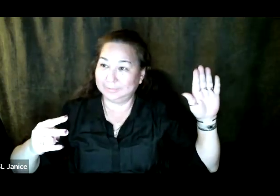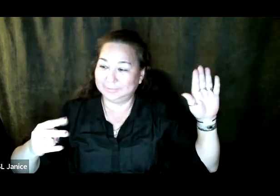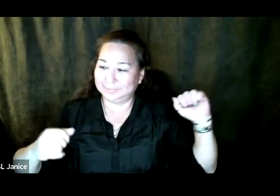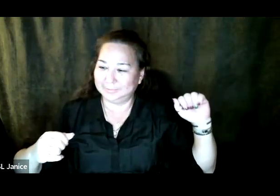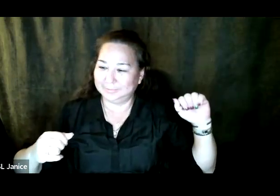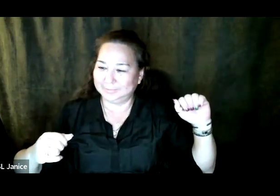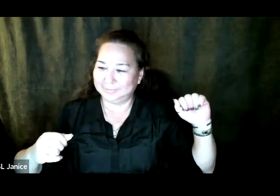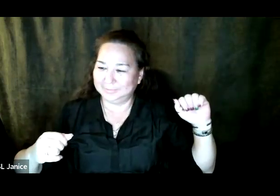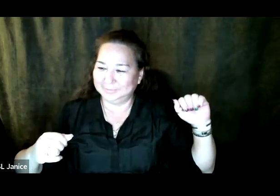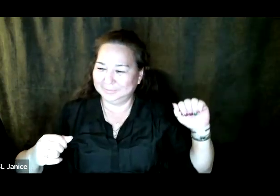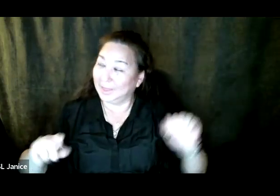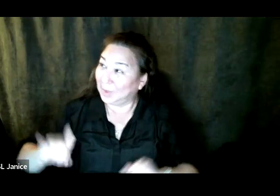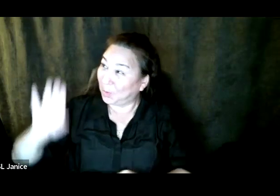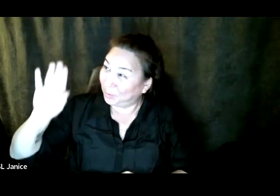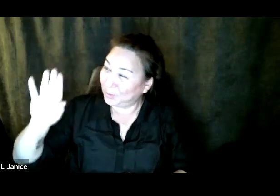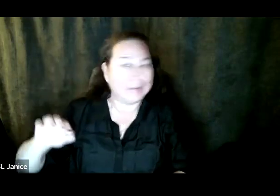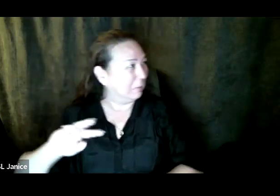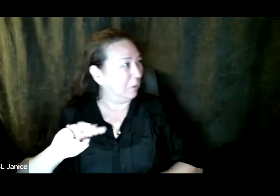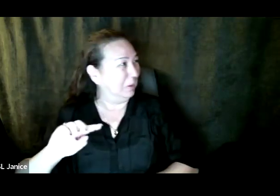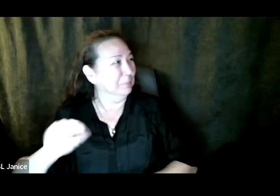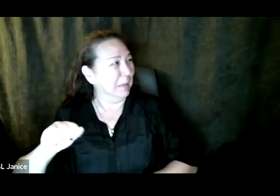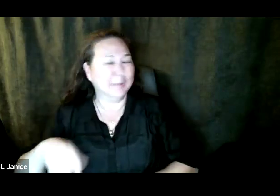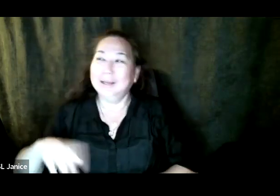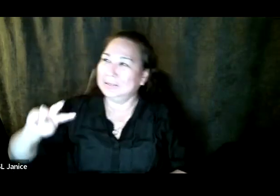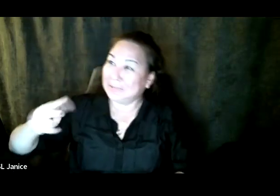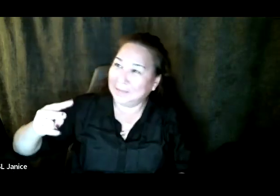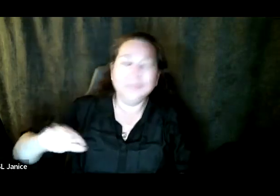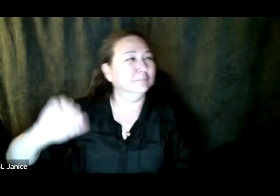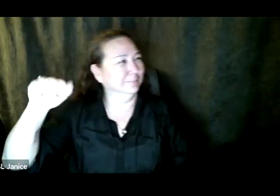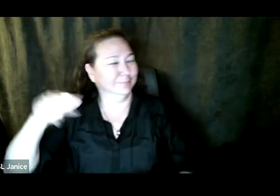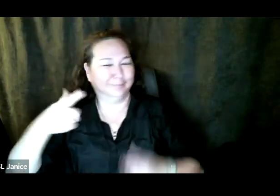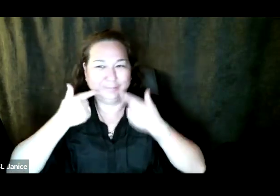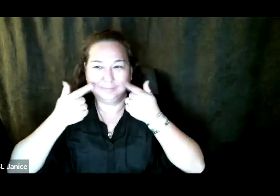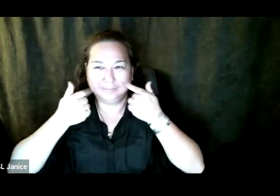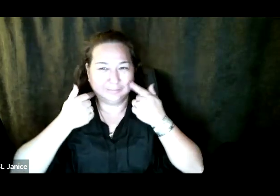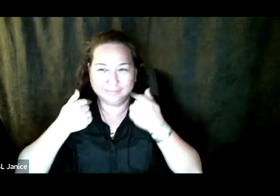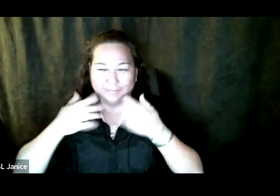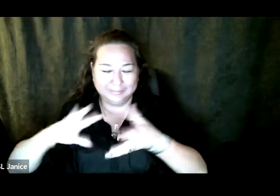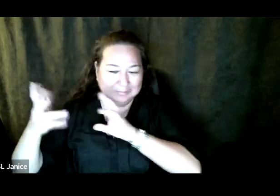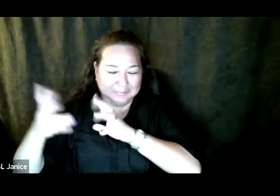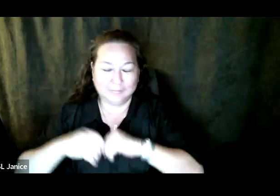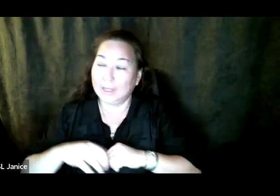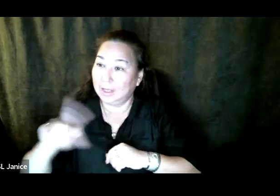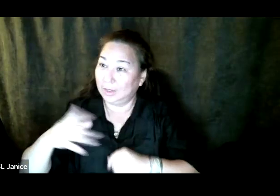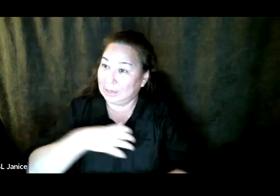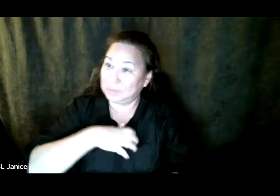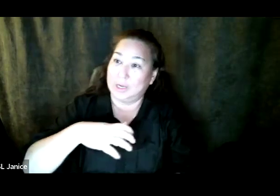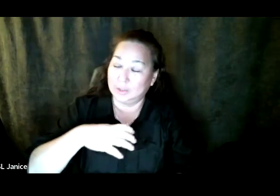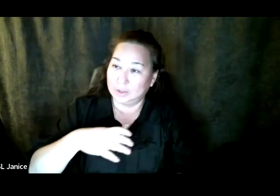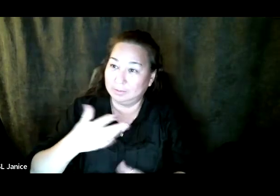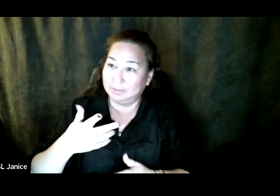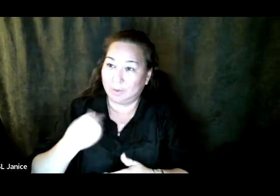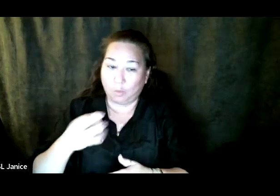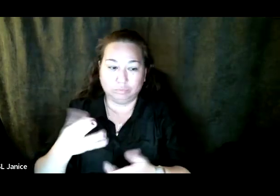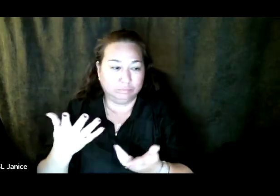motion? Is there a second? Second. Got them both. Thank you. And is there any discussion or objection to the motion? Is there any objection to approving the